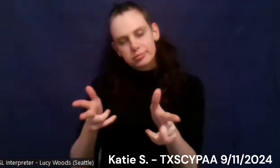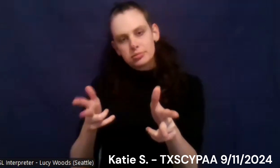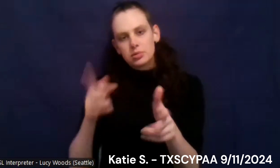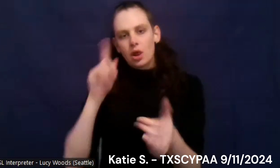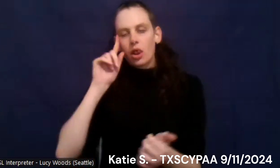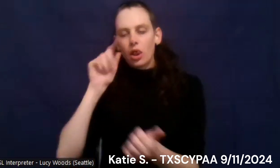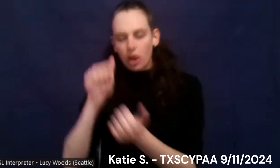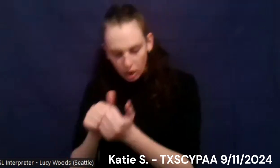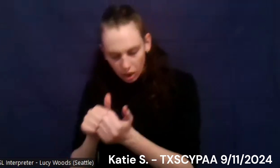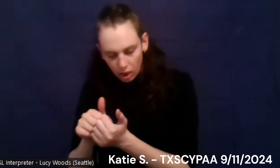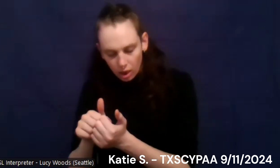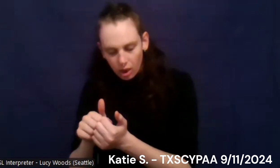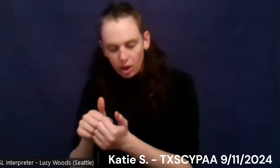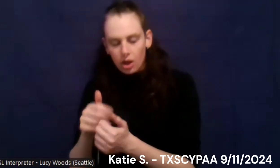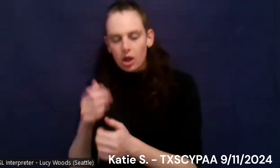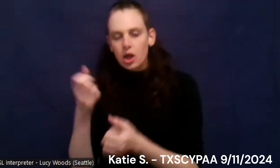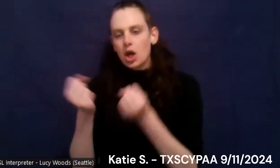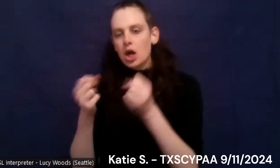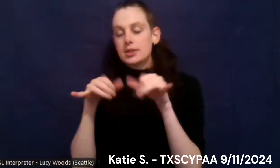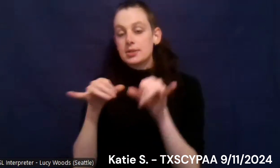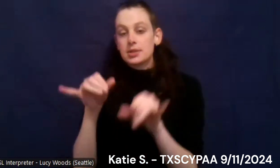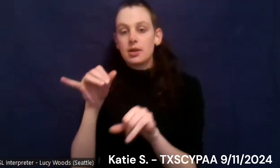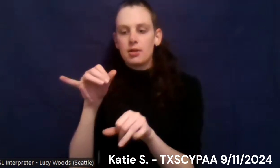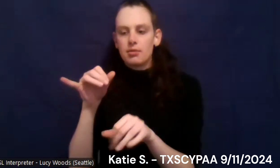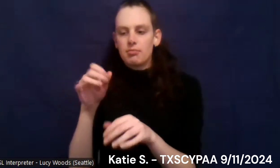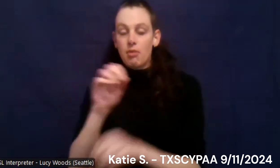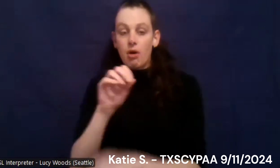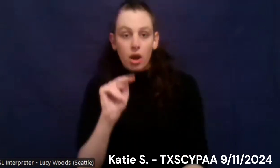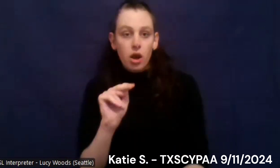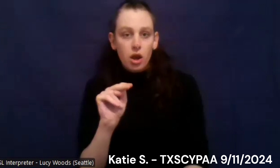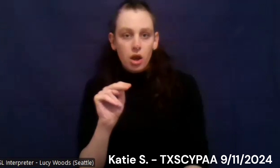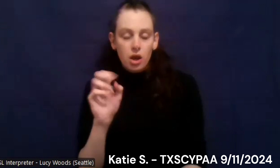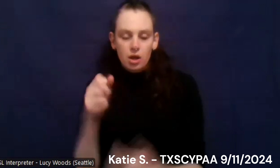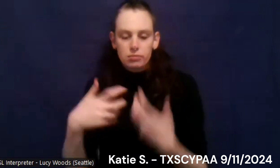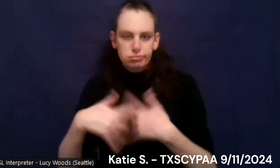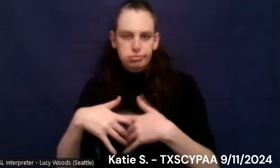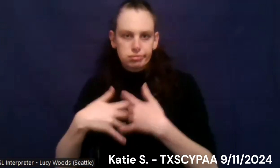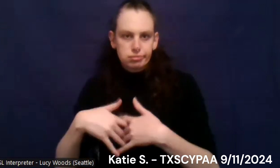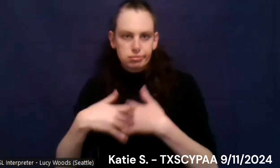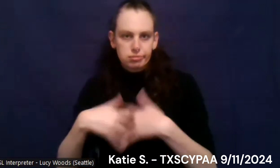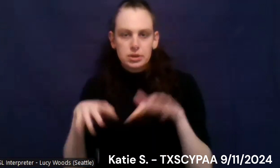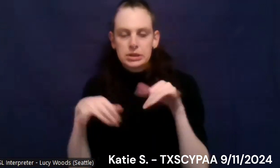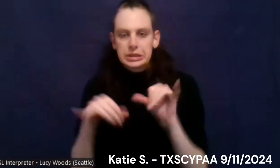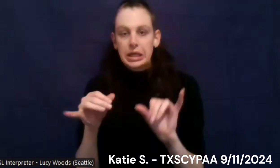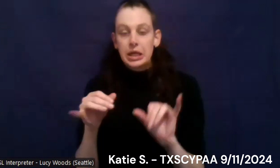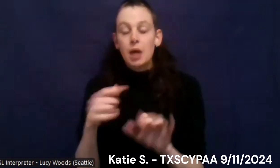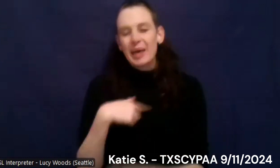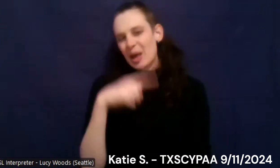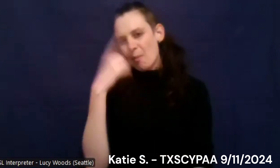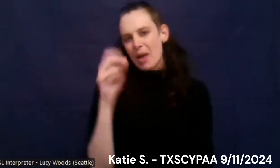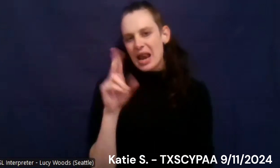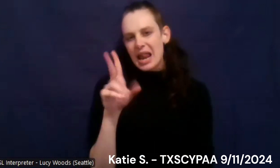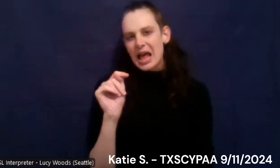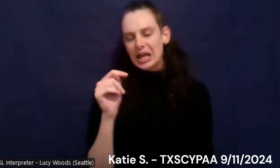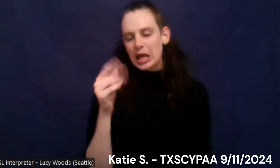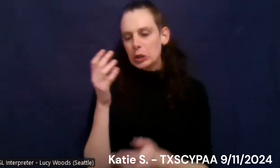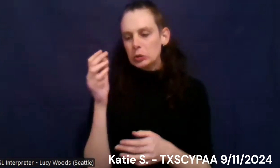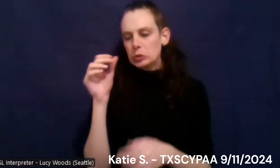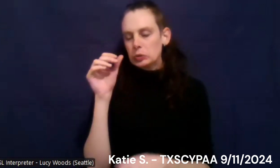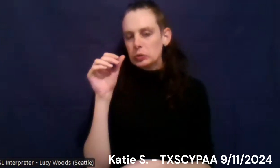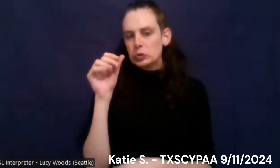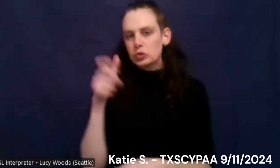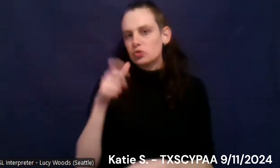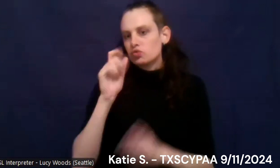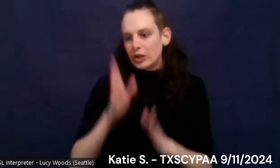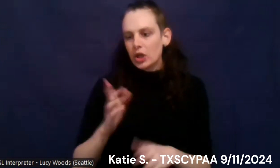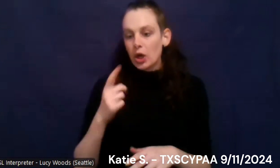was still on. Cops found me. Um, I will say, as a blackout drinker, I did not remember that I got the ticket, which then led me to